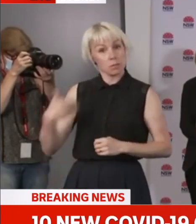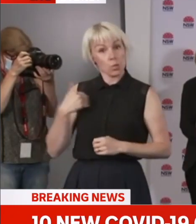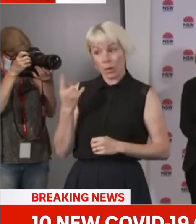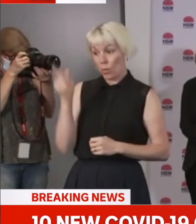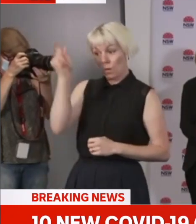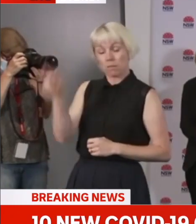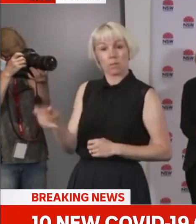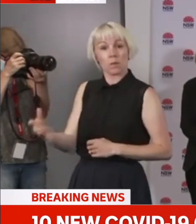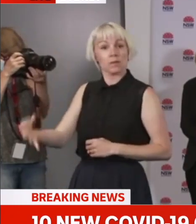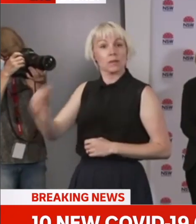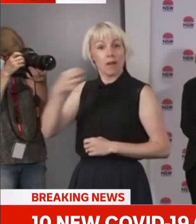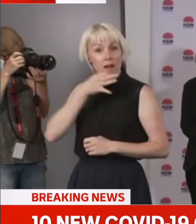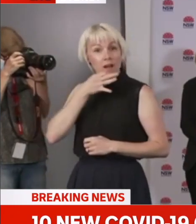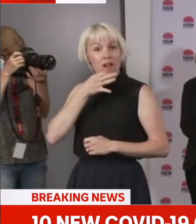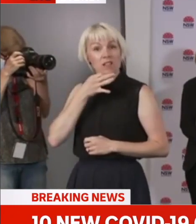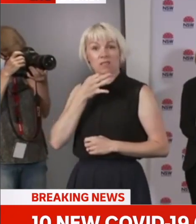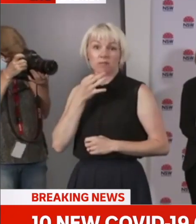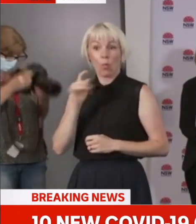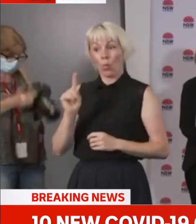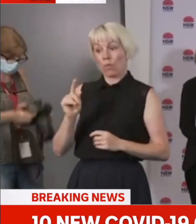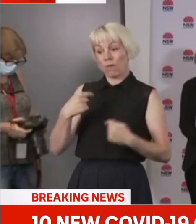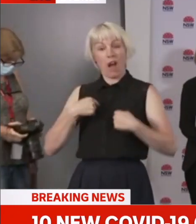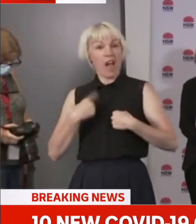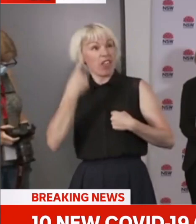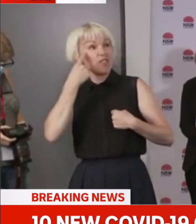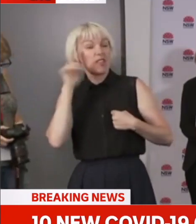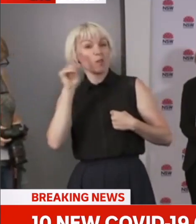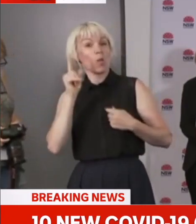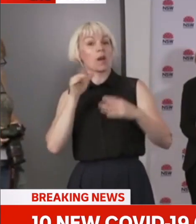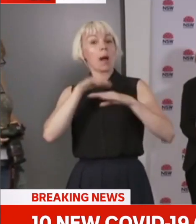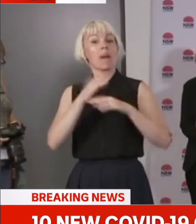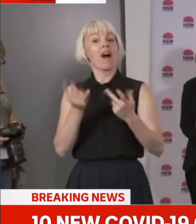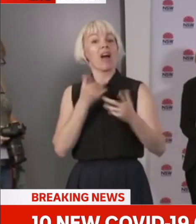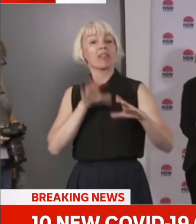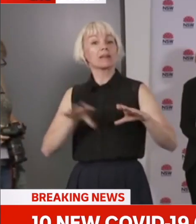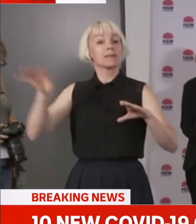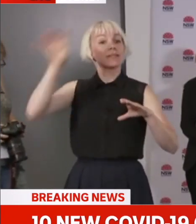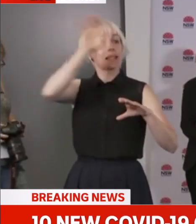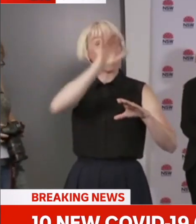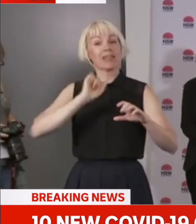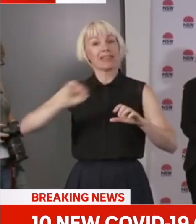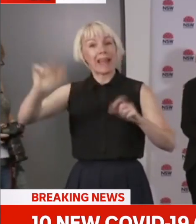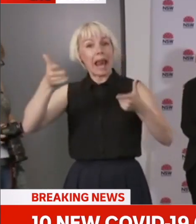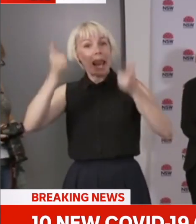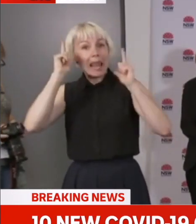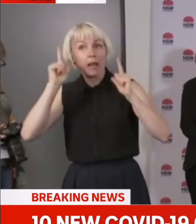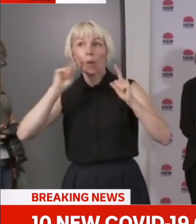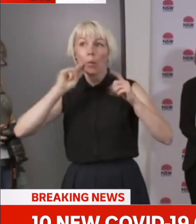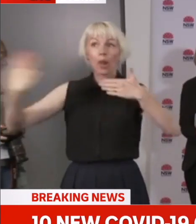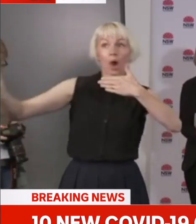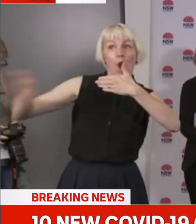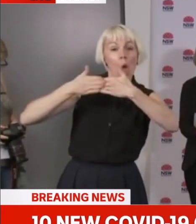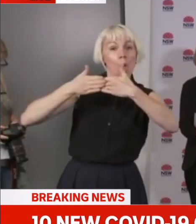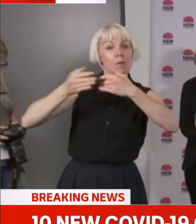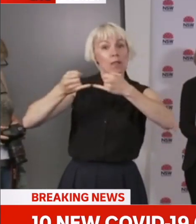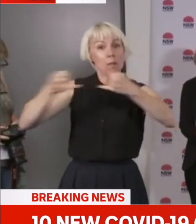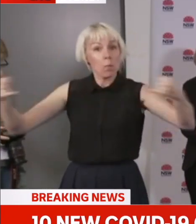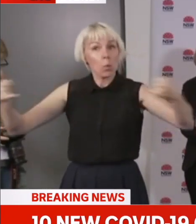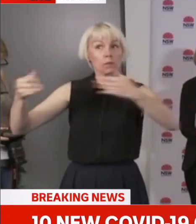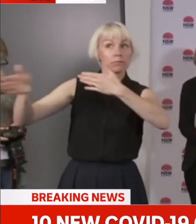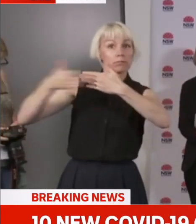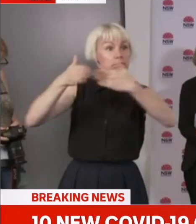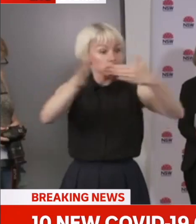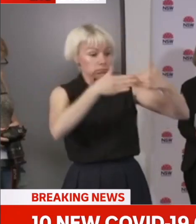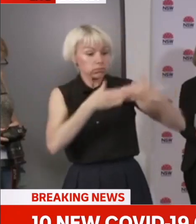my response to what other state leaders are doing in relation to the borders, and I'd ask everybody just to have a